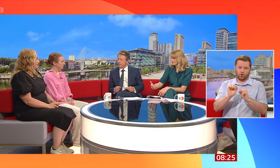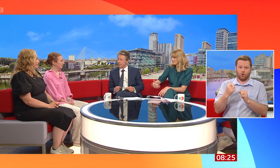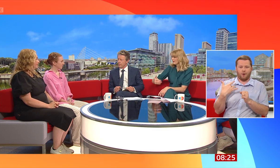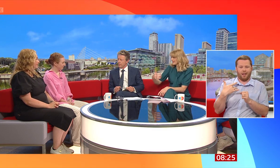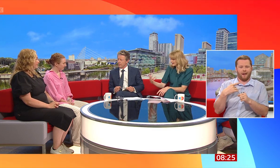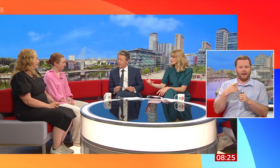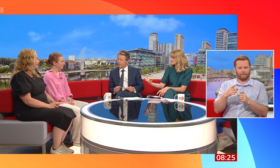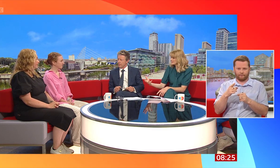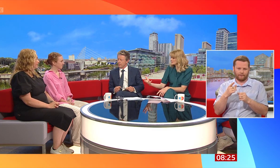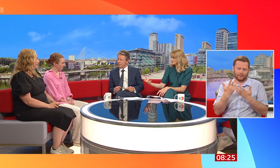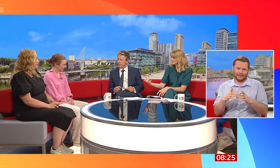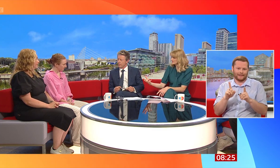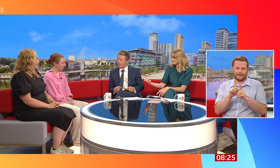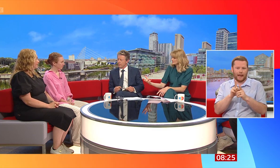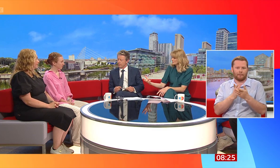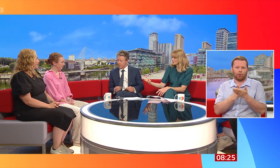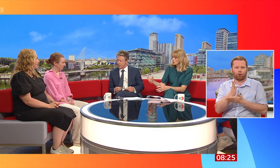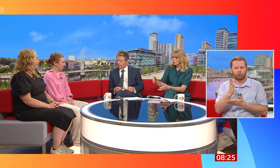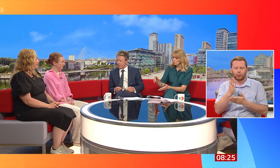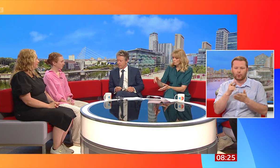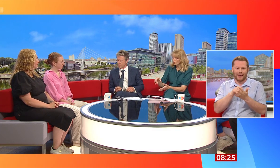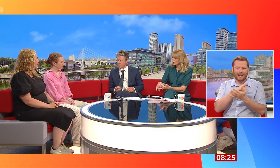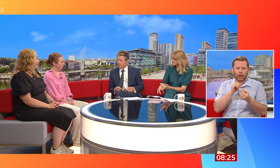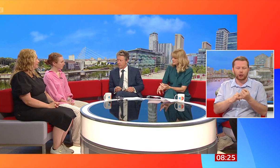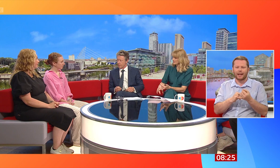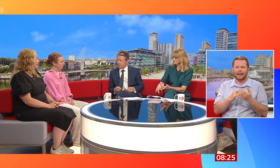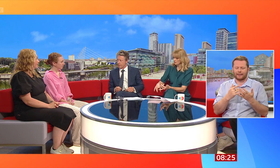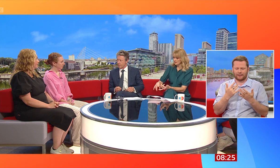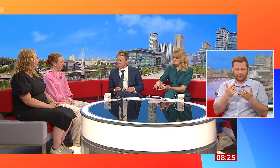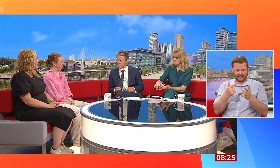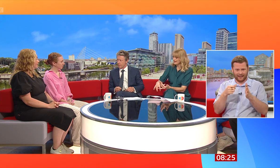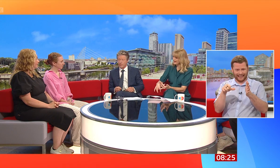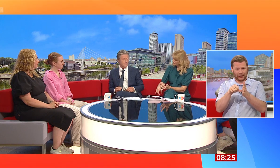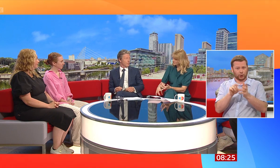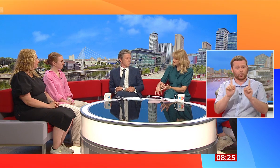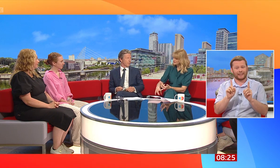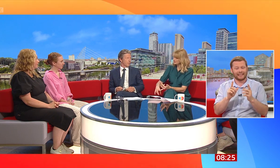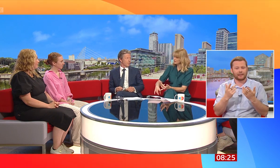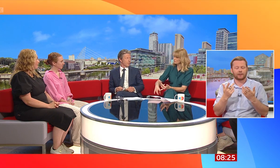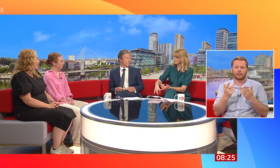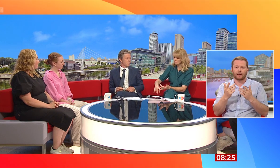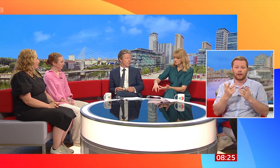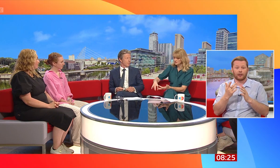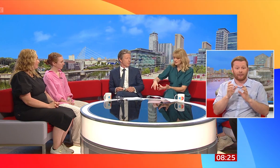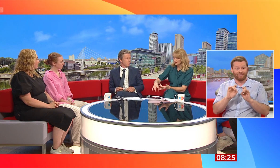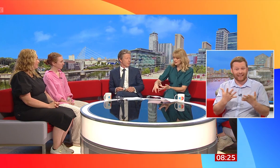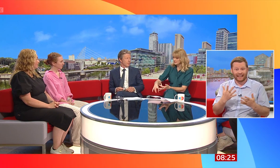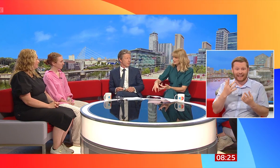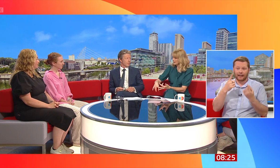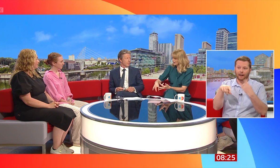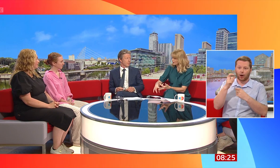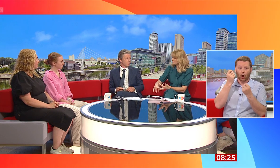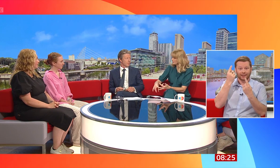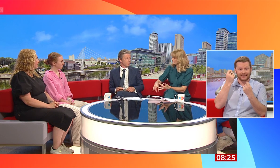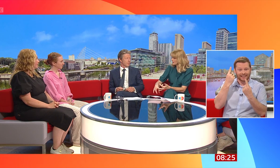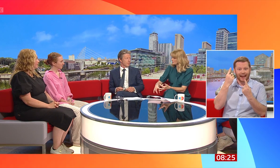similar inadequacies within the system. What is the issue? Is it a lack of understanding from managers? Is it